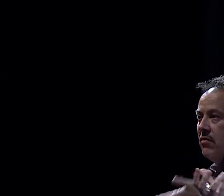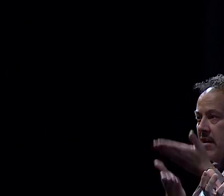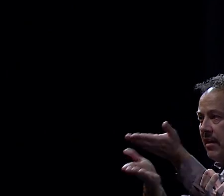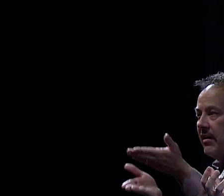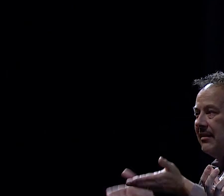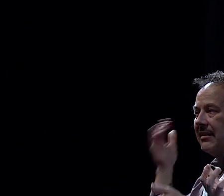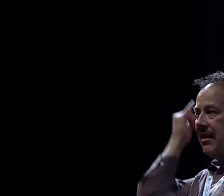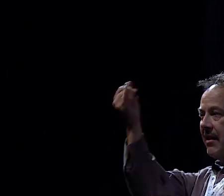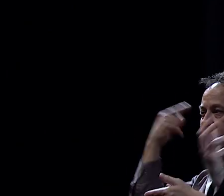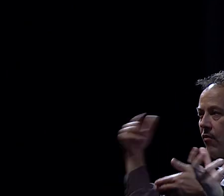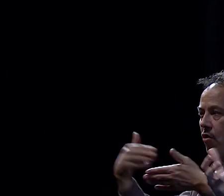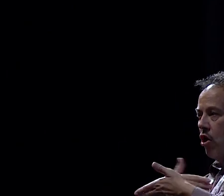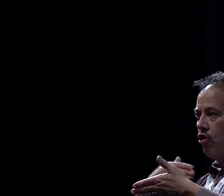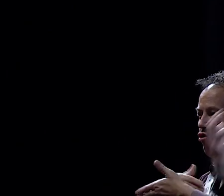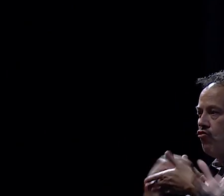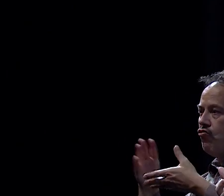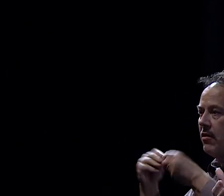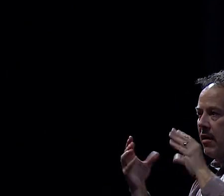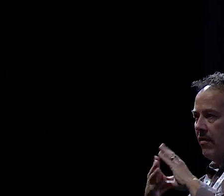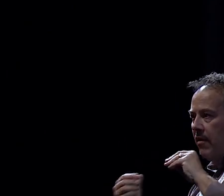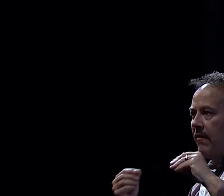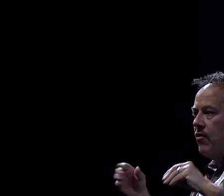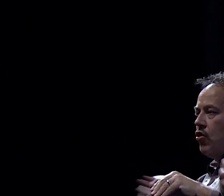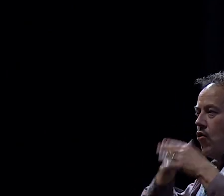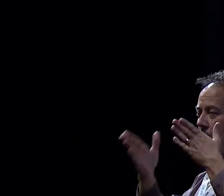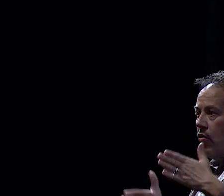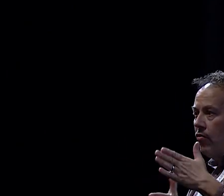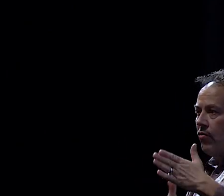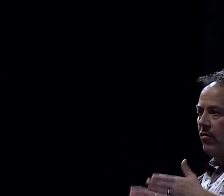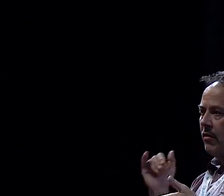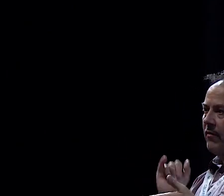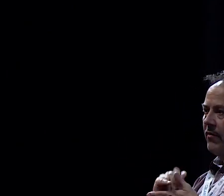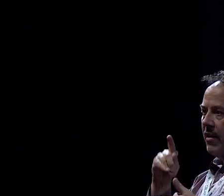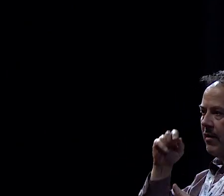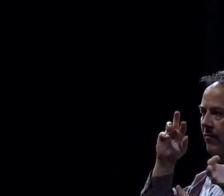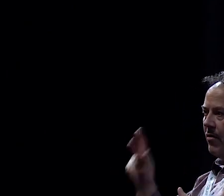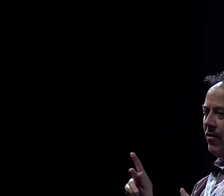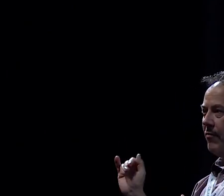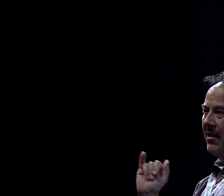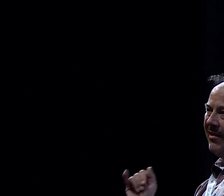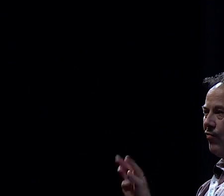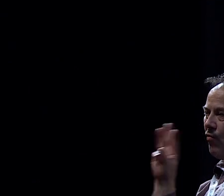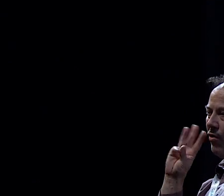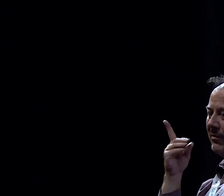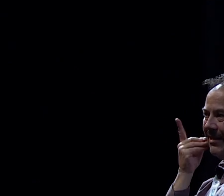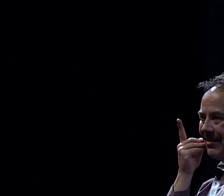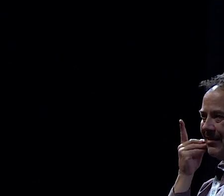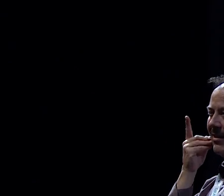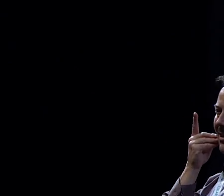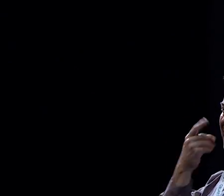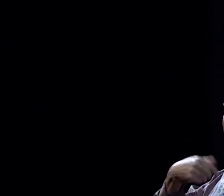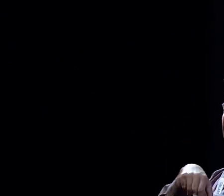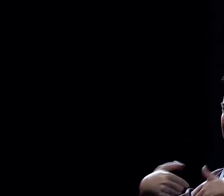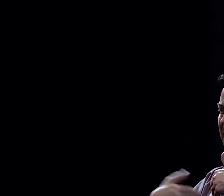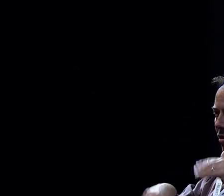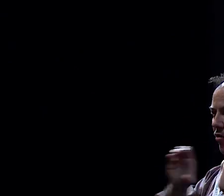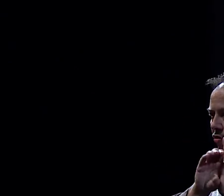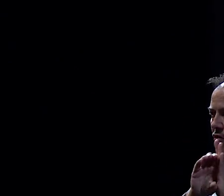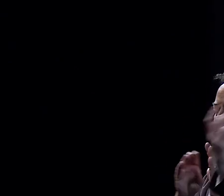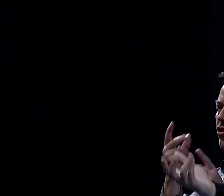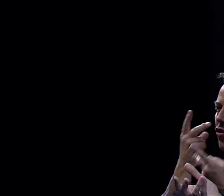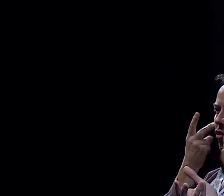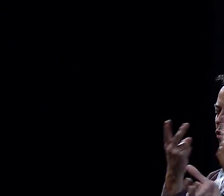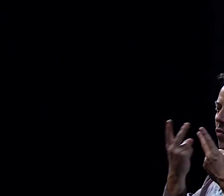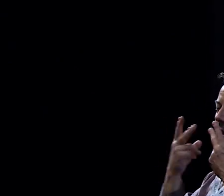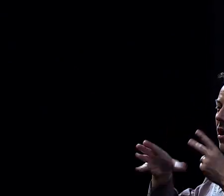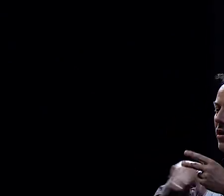new narrative to the owner-operator of the park, sort of the Walt Disney analog character. And we're going to watch the owner